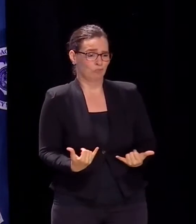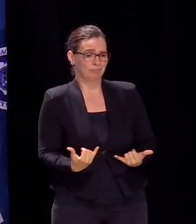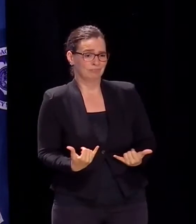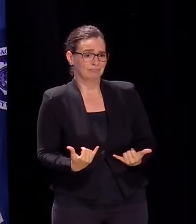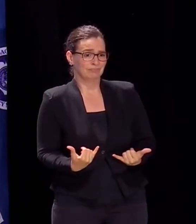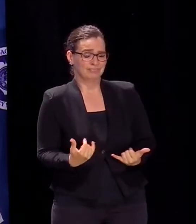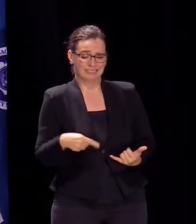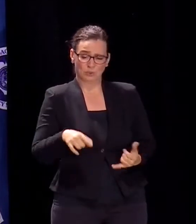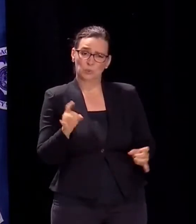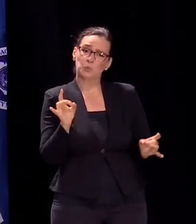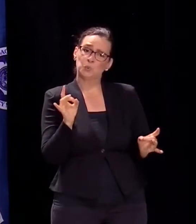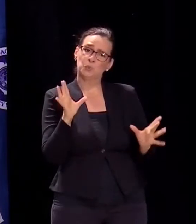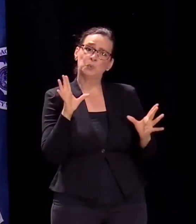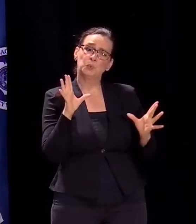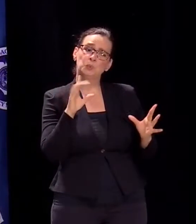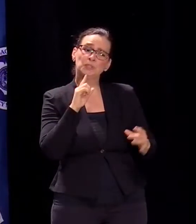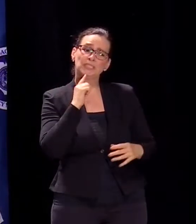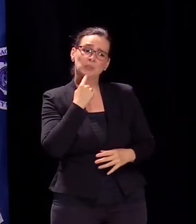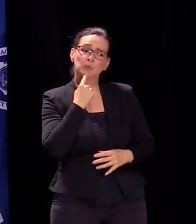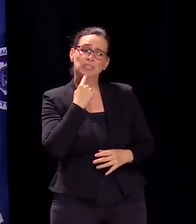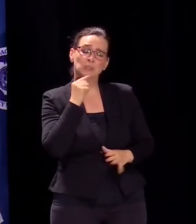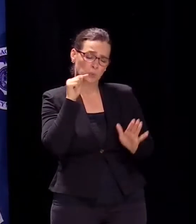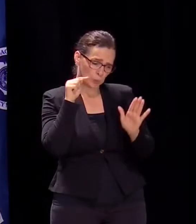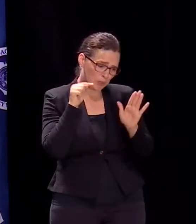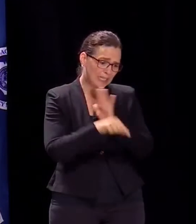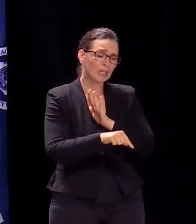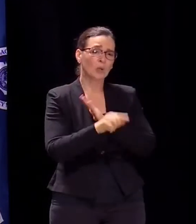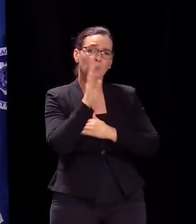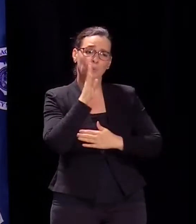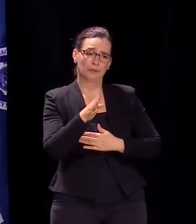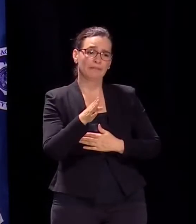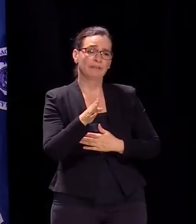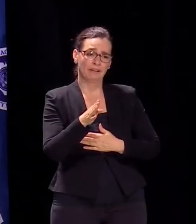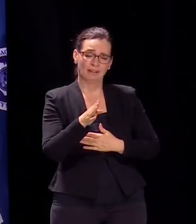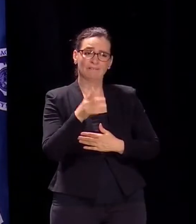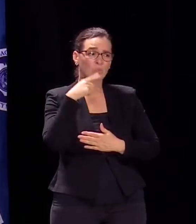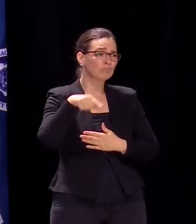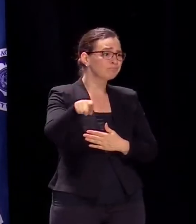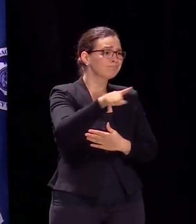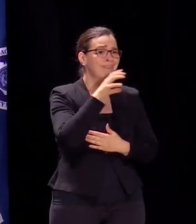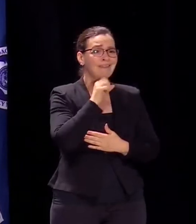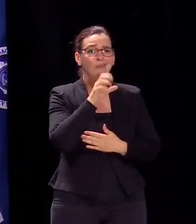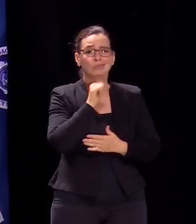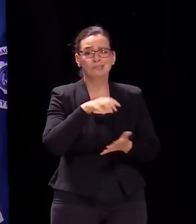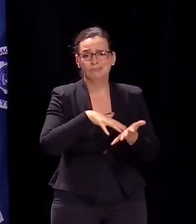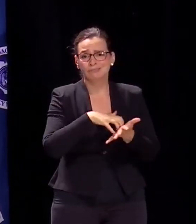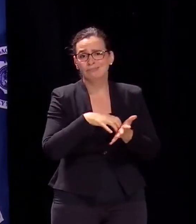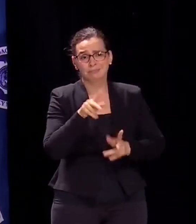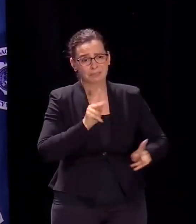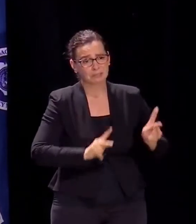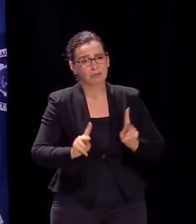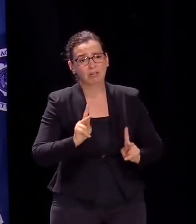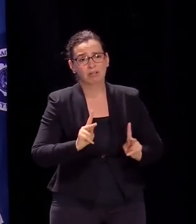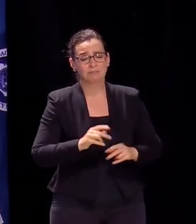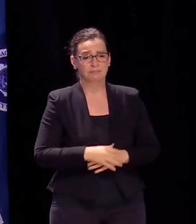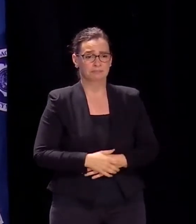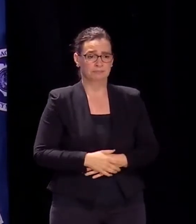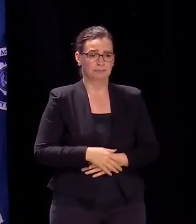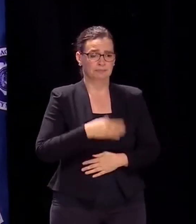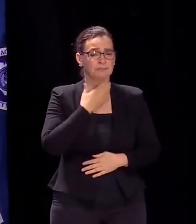preys on our most vulnerable. Looking at testing and new cases, since Friday, we've